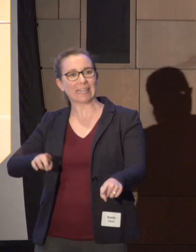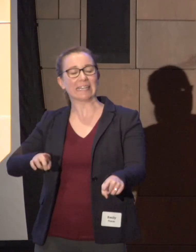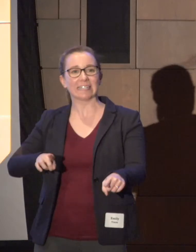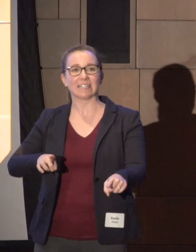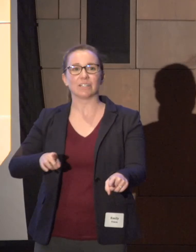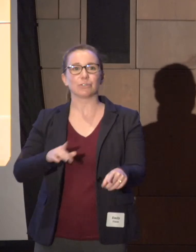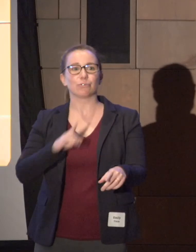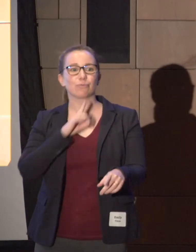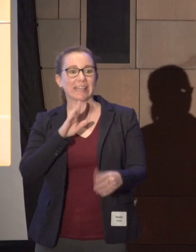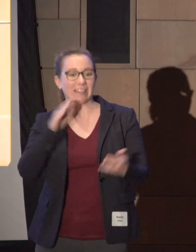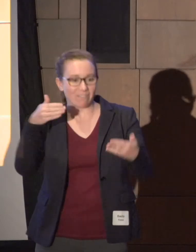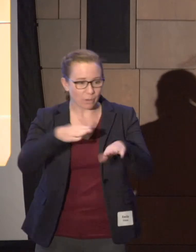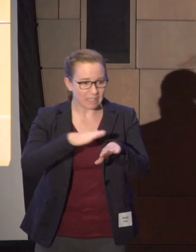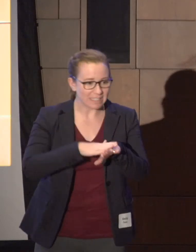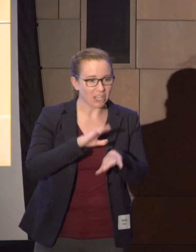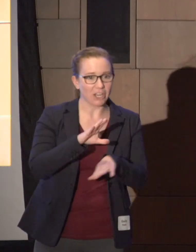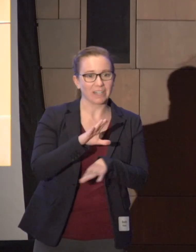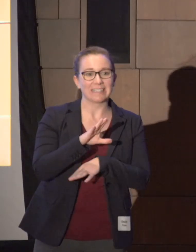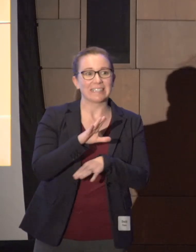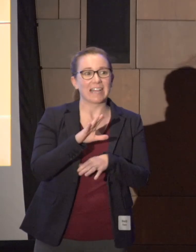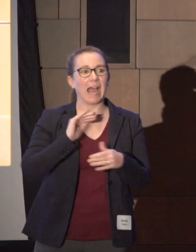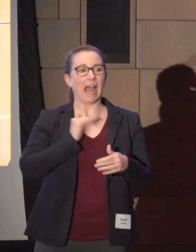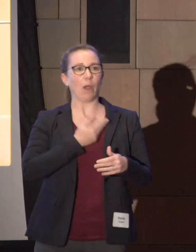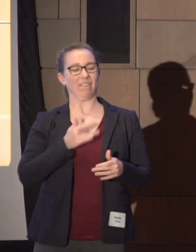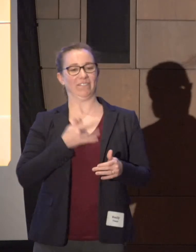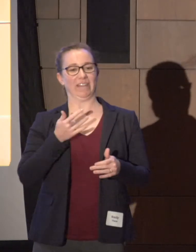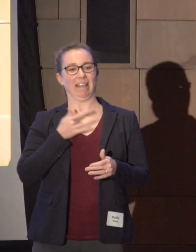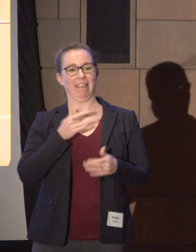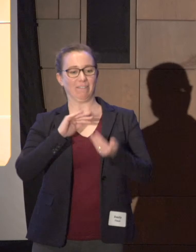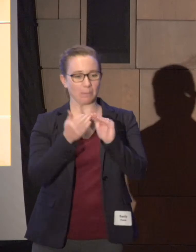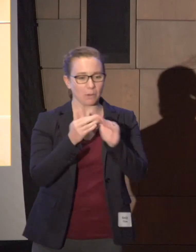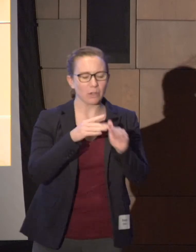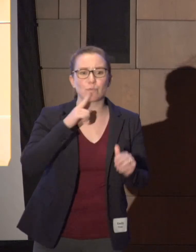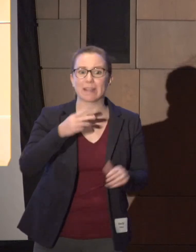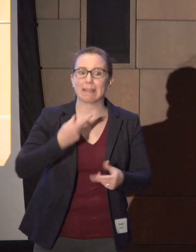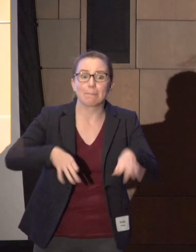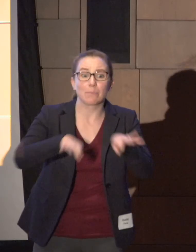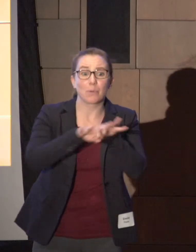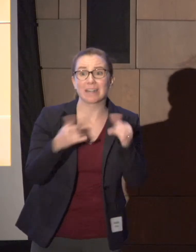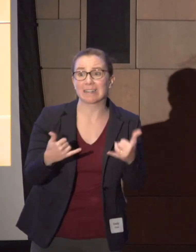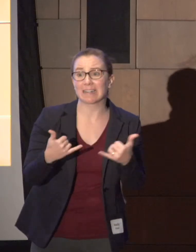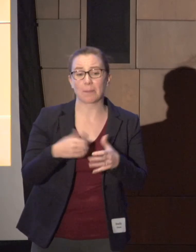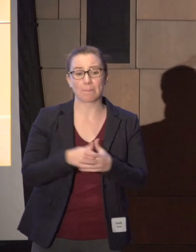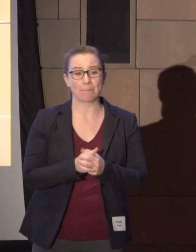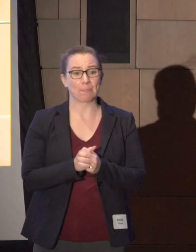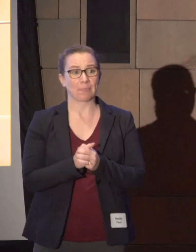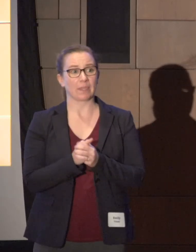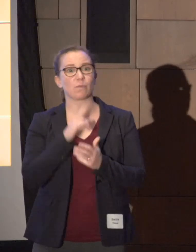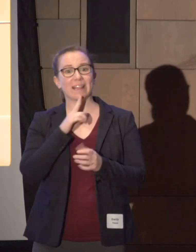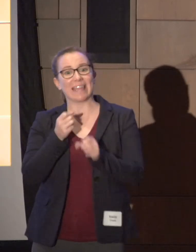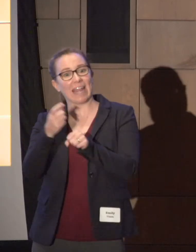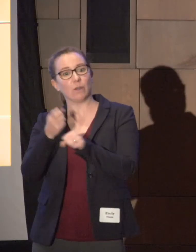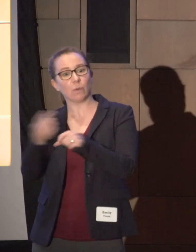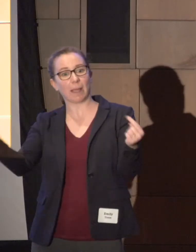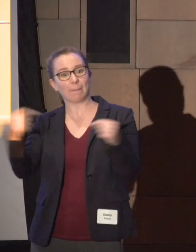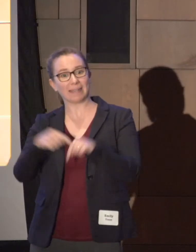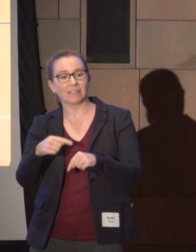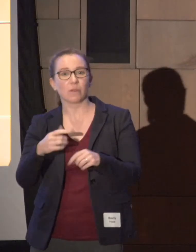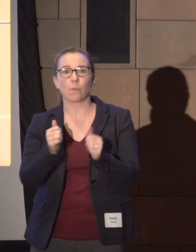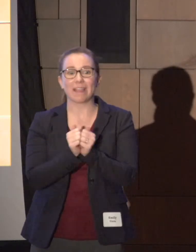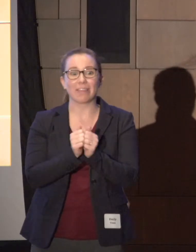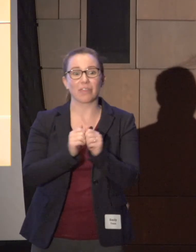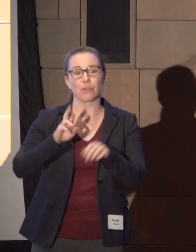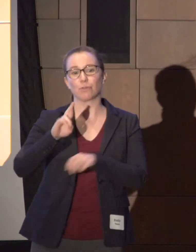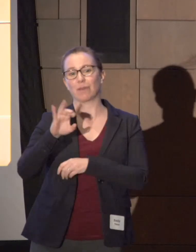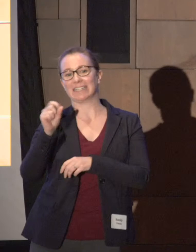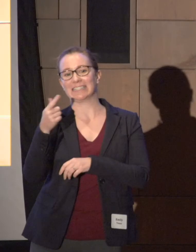civic focus and New Hampshire's sense of community are of heightened importance. Indeed, the annual coming together that the Rising Stars